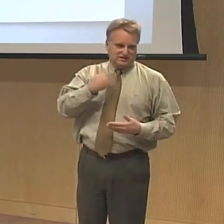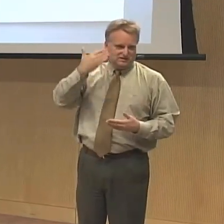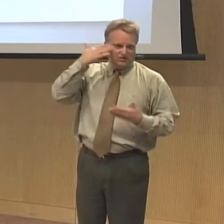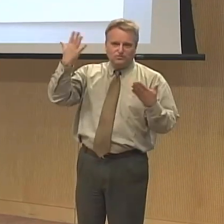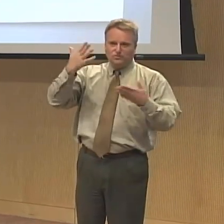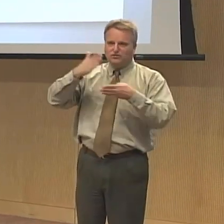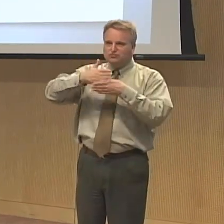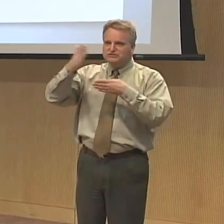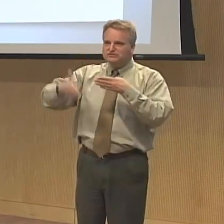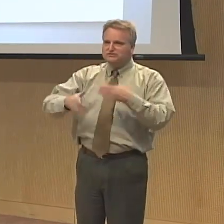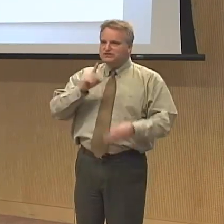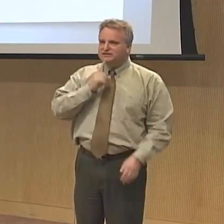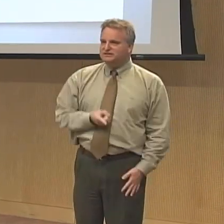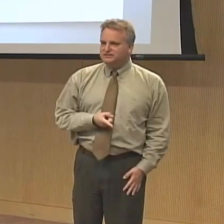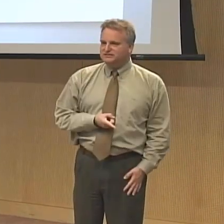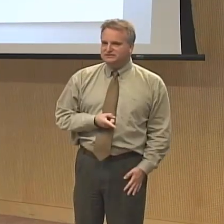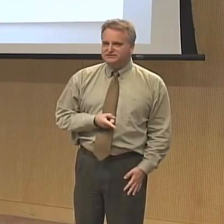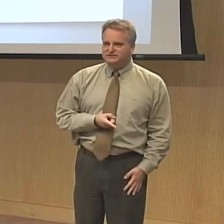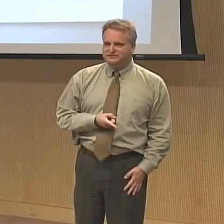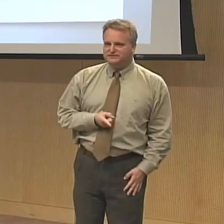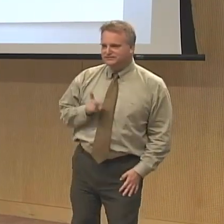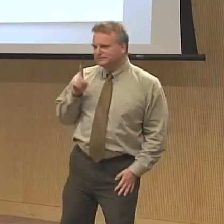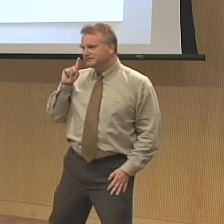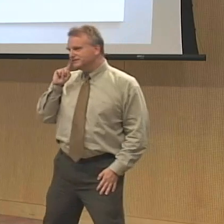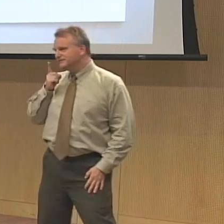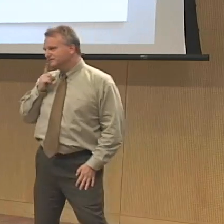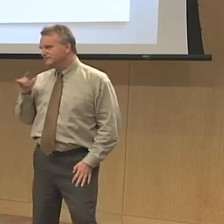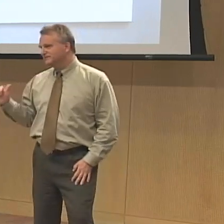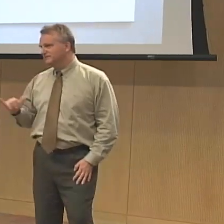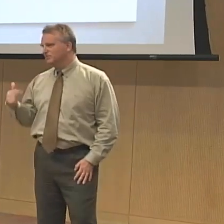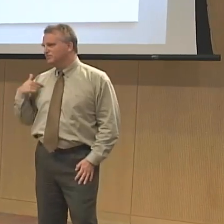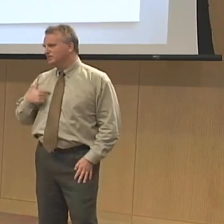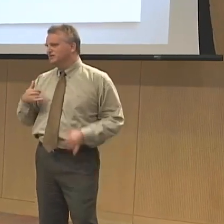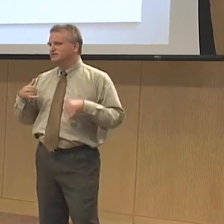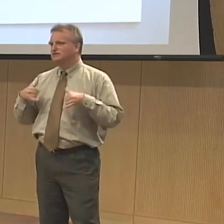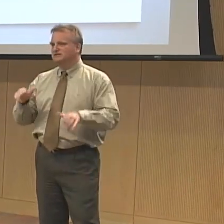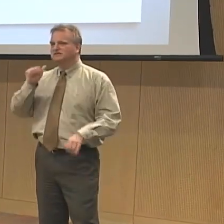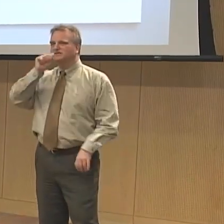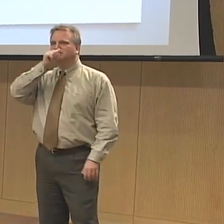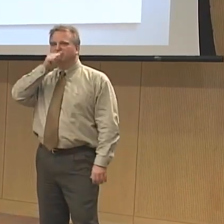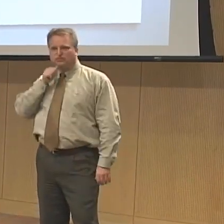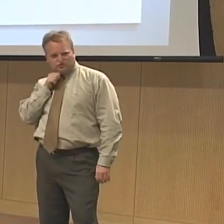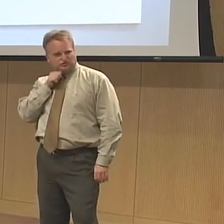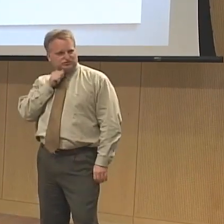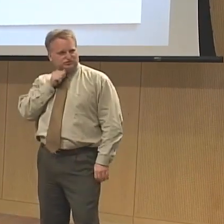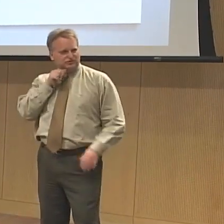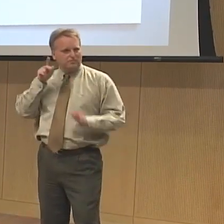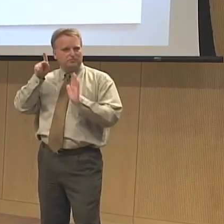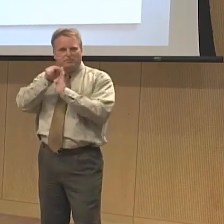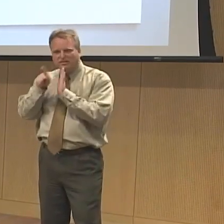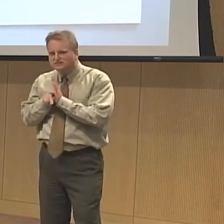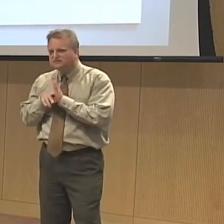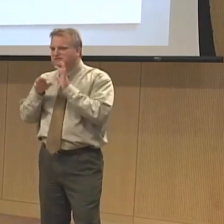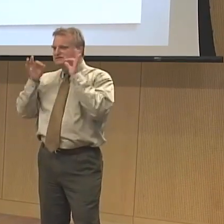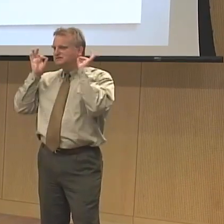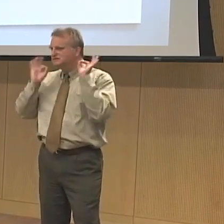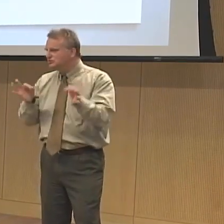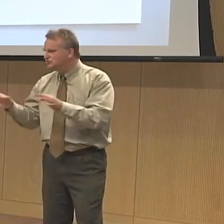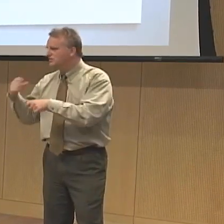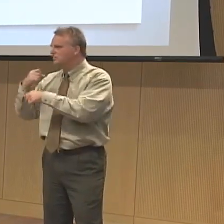all are familiar with what the results were of that. That people are still suffering in similar ways. Policies,